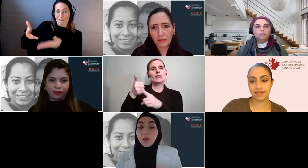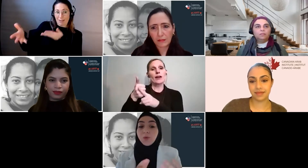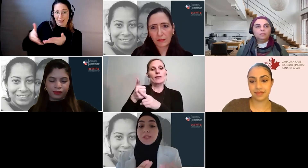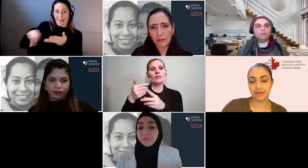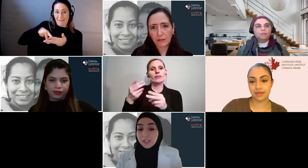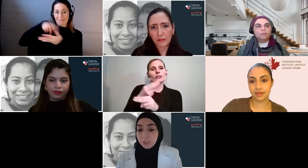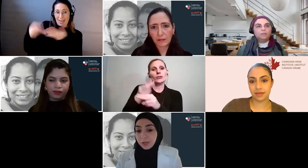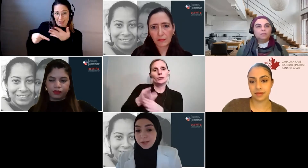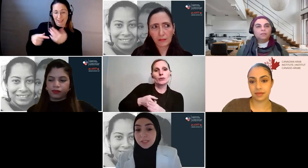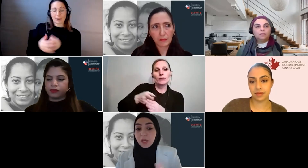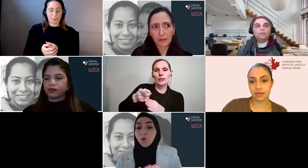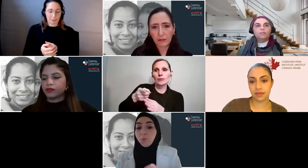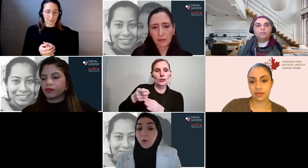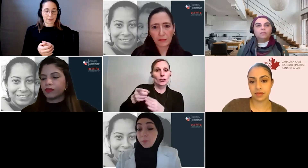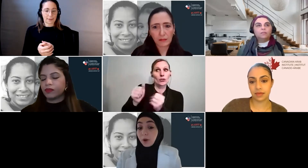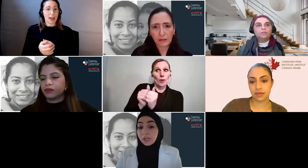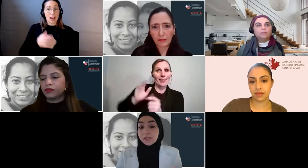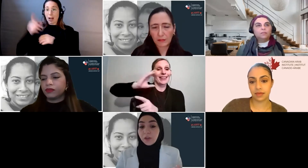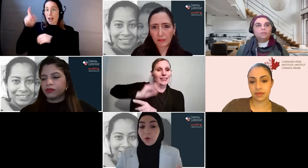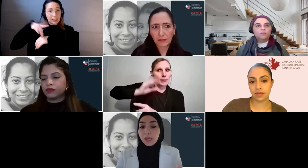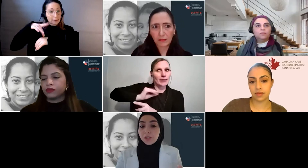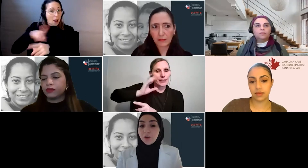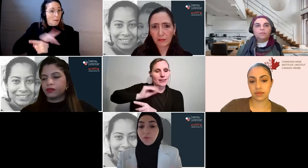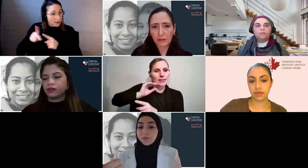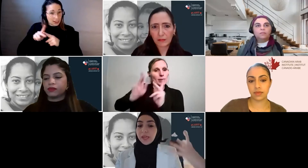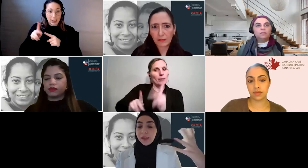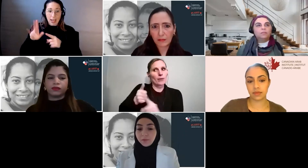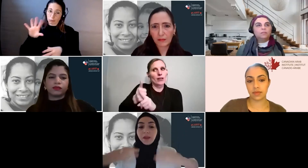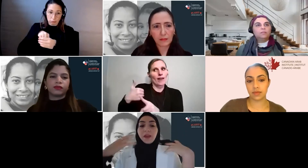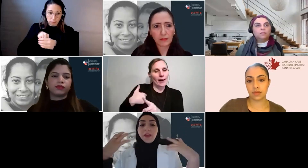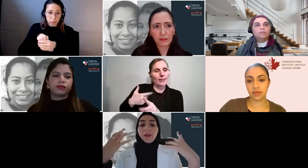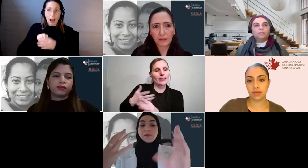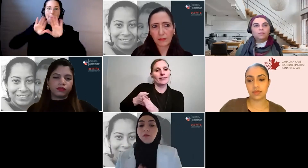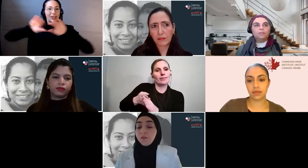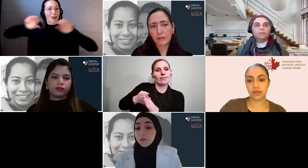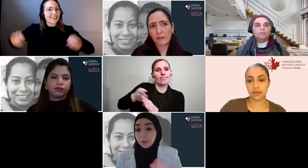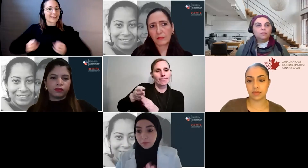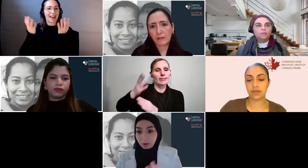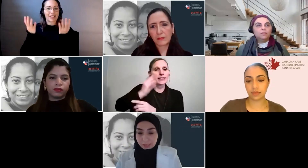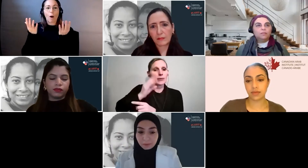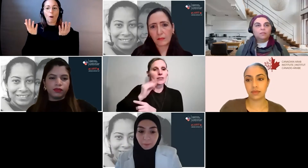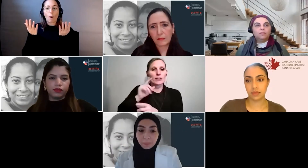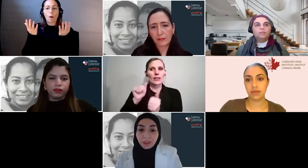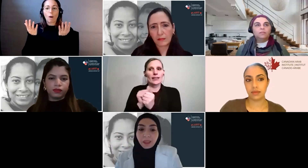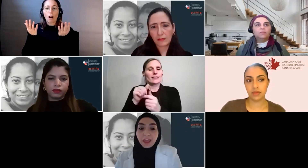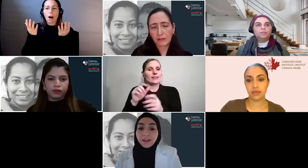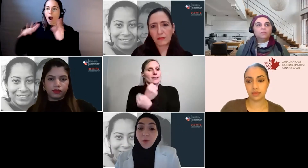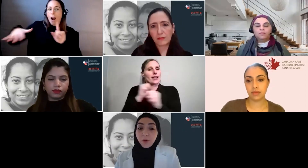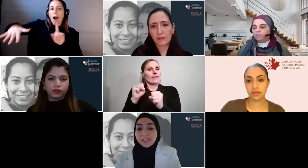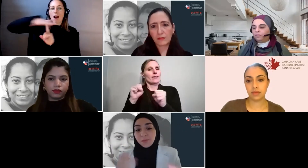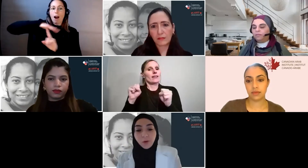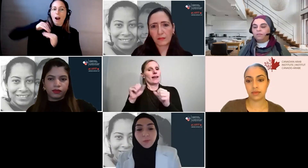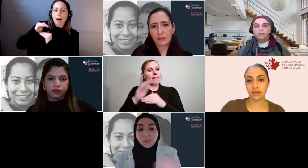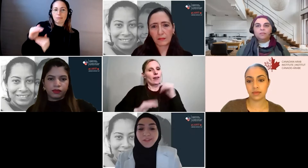professionals with lived experience who prioritize the creation of safe and comfortable environments. And now